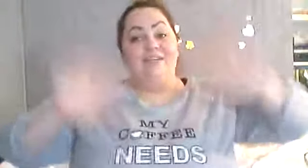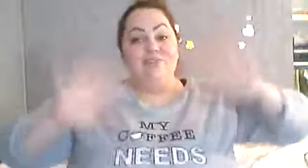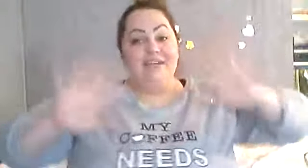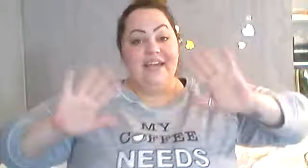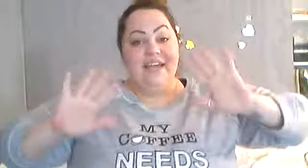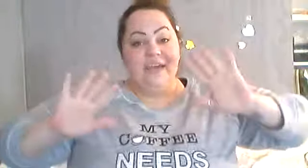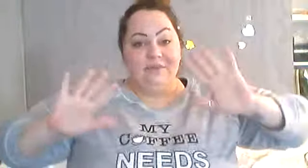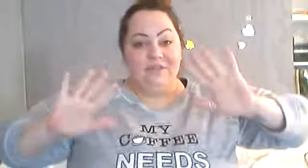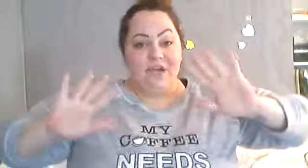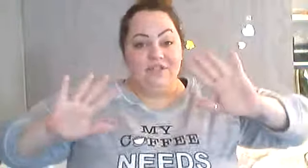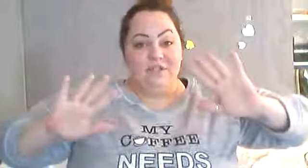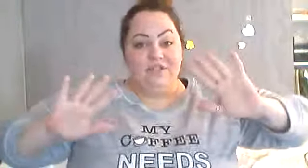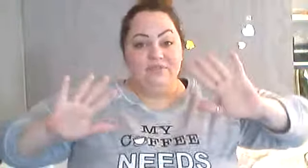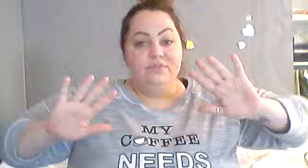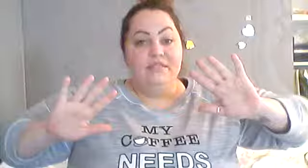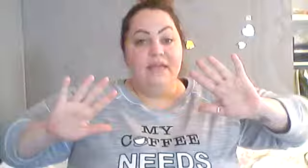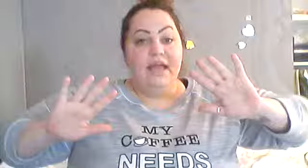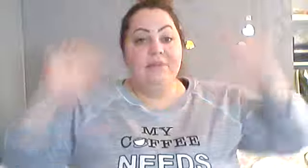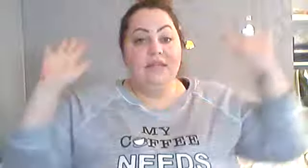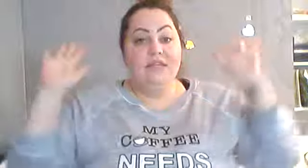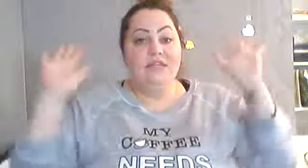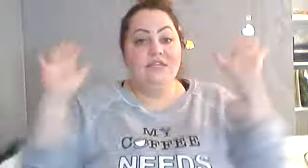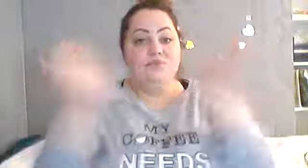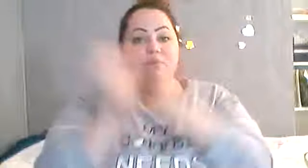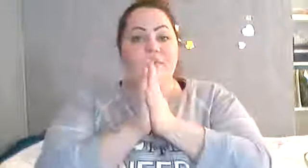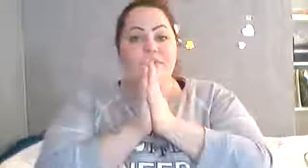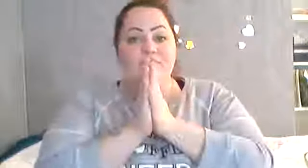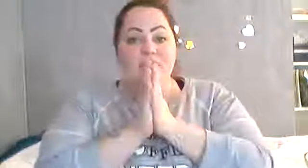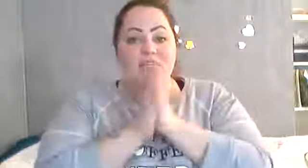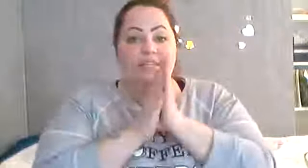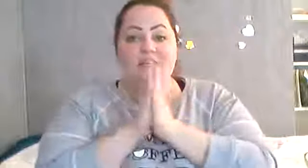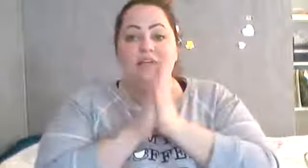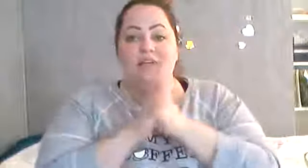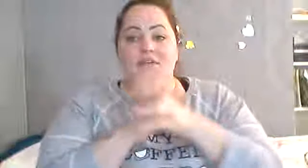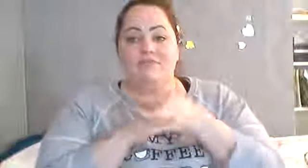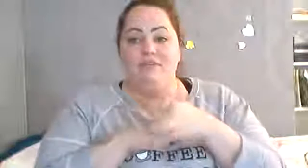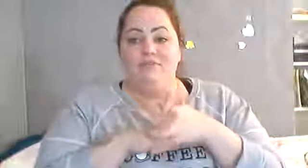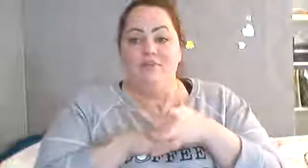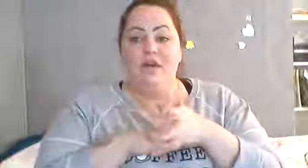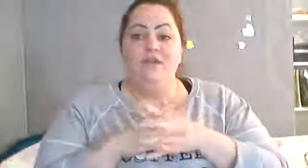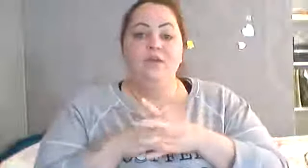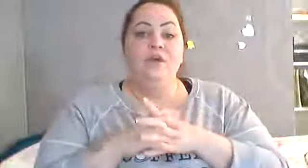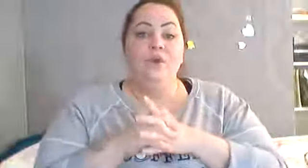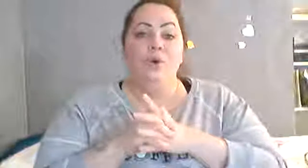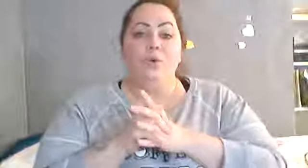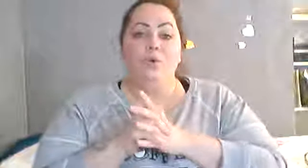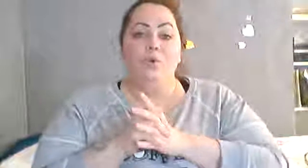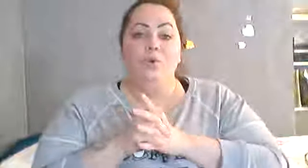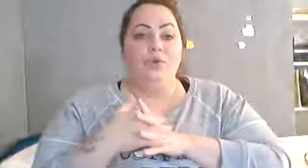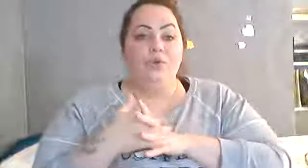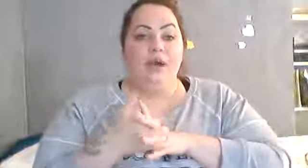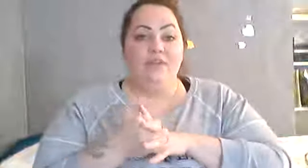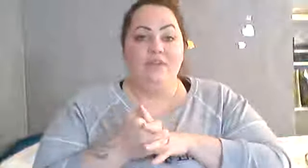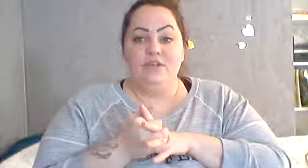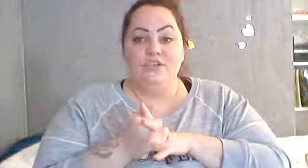a great day. I will talk to you on Tuesday. Please remind me of anything if I've forgotten or you have any questions,